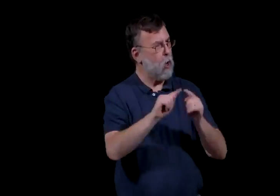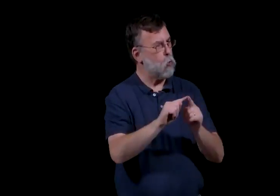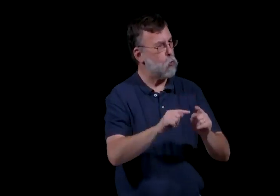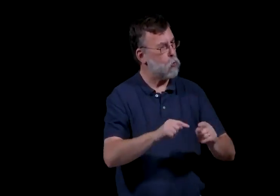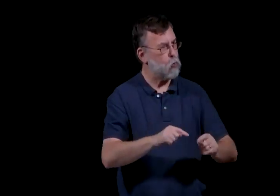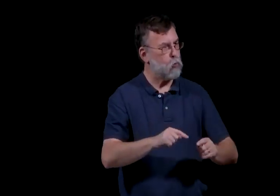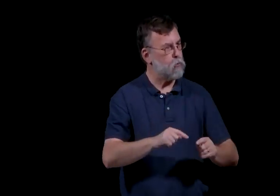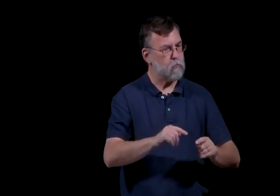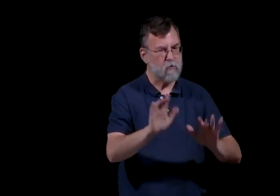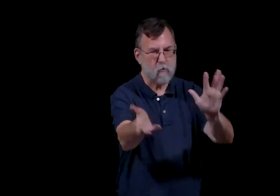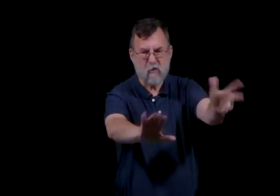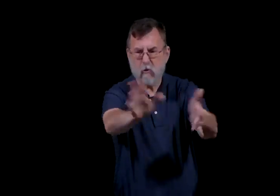enemies.